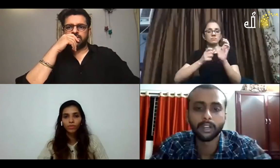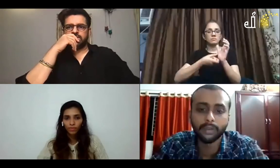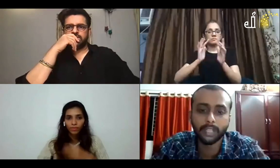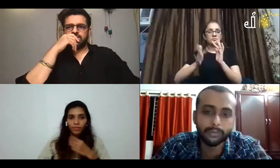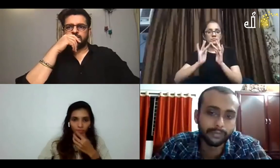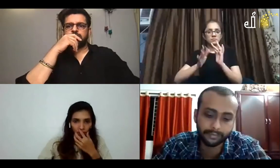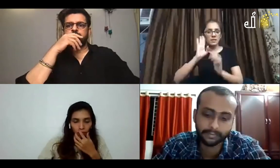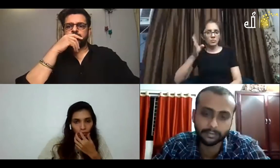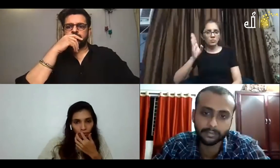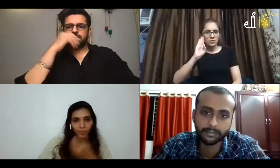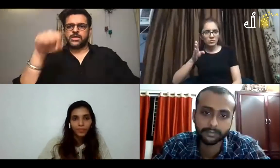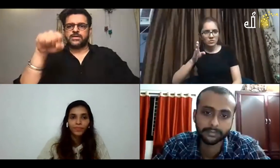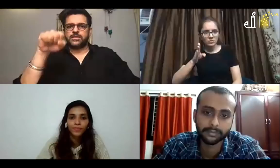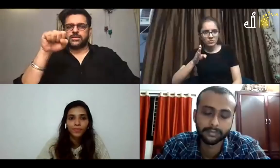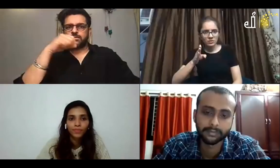hello.